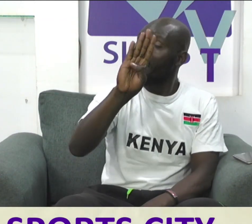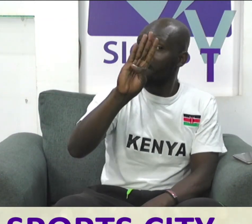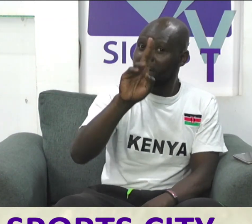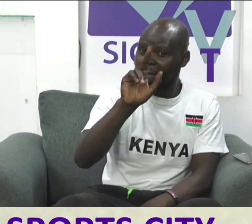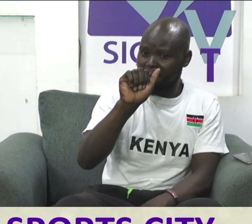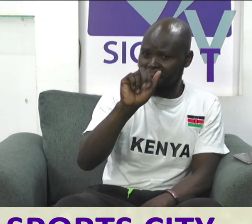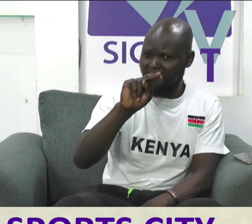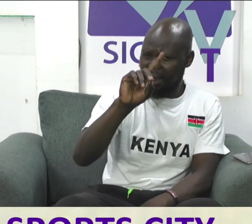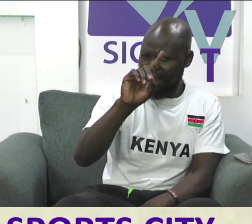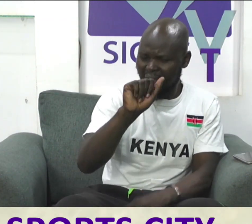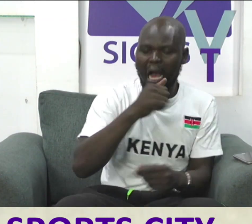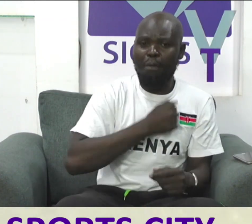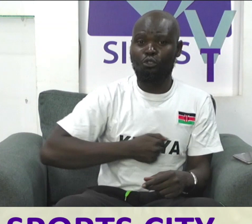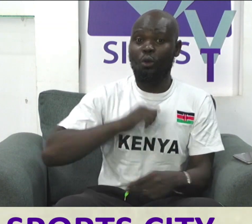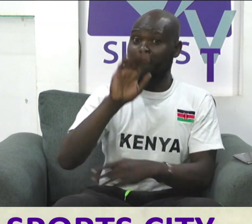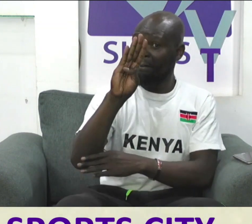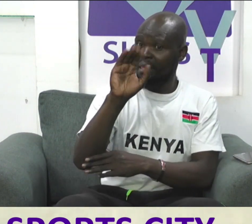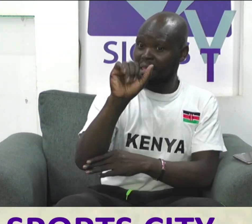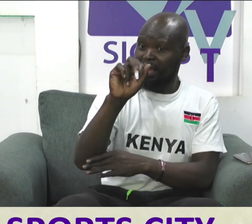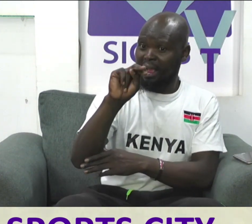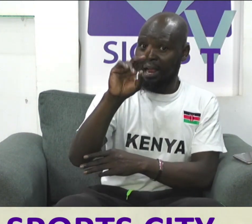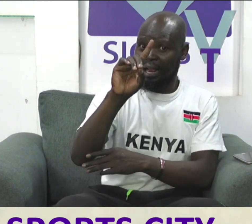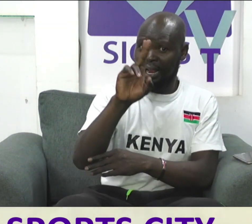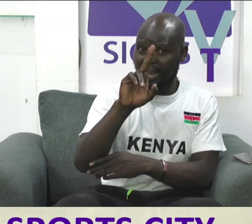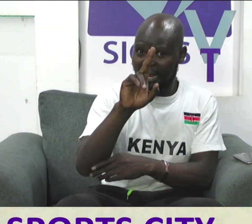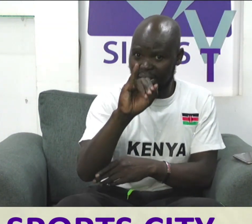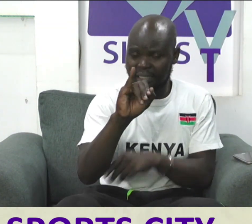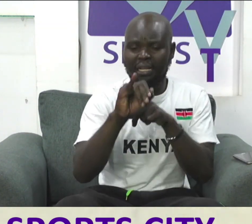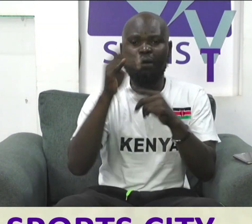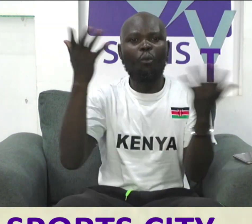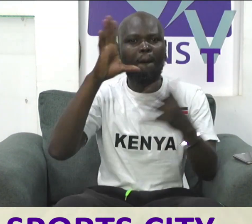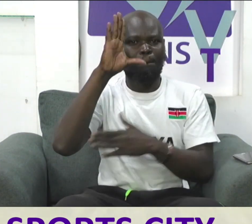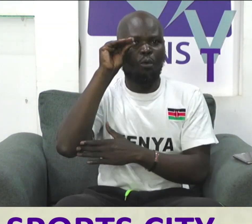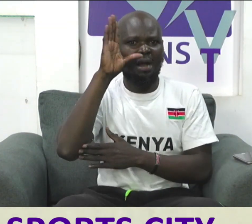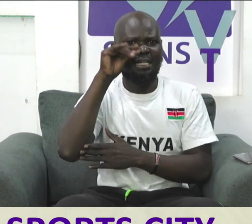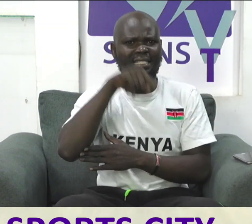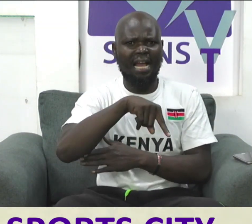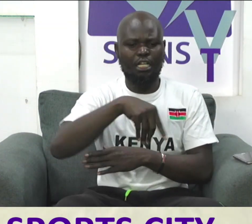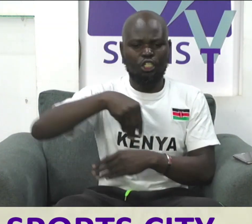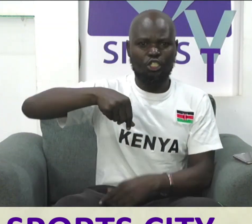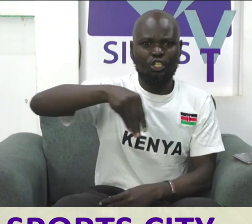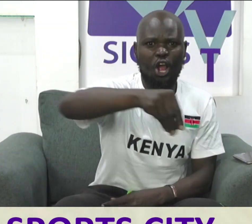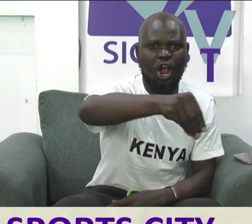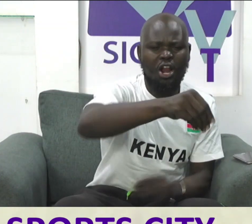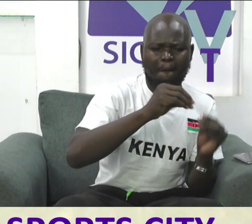to improve. Let's focus on Bandari. And Bandari were